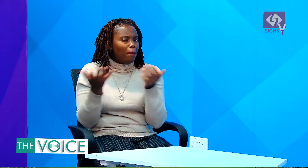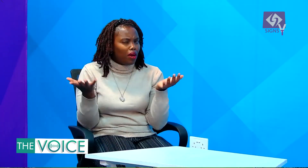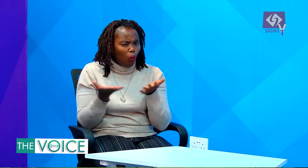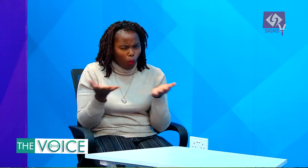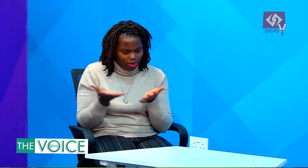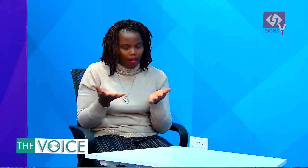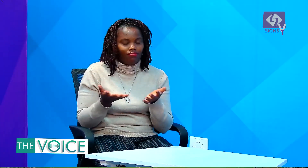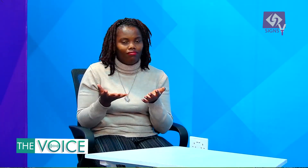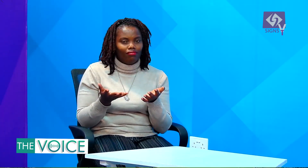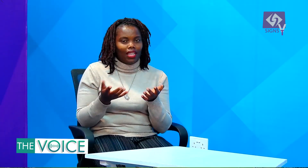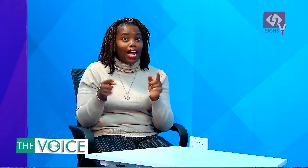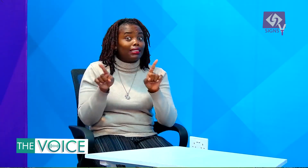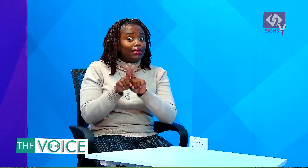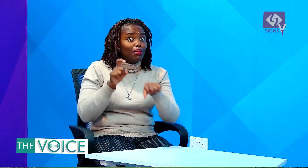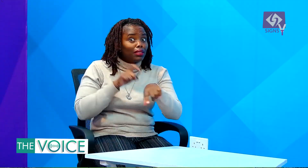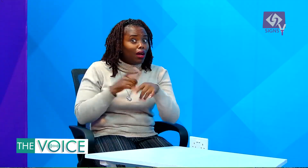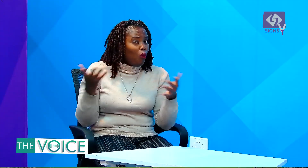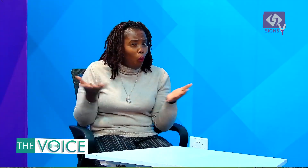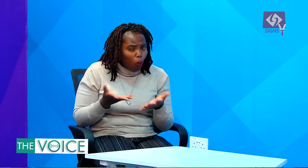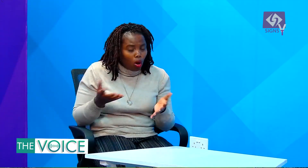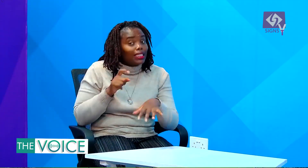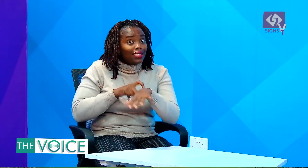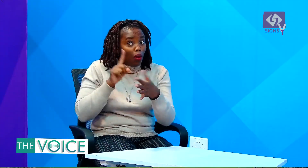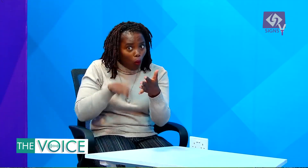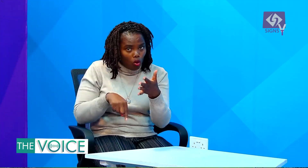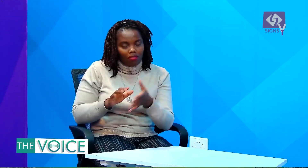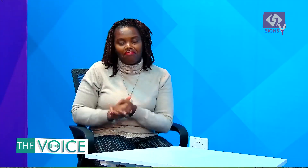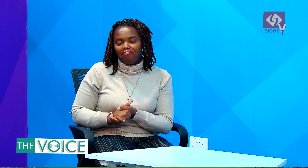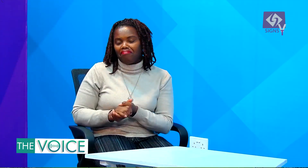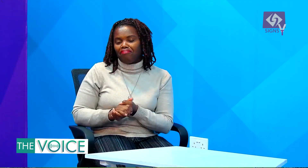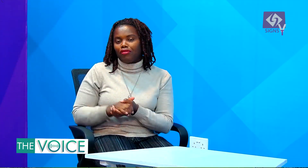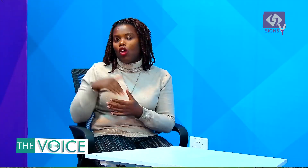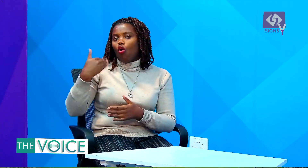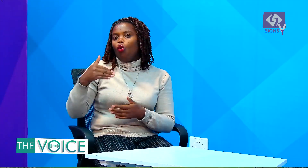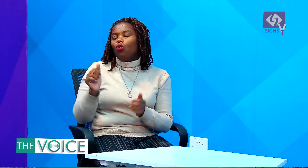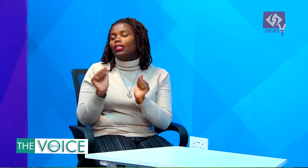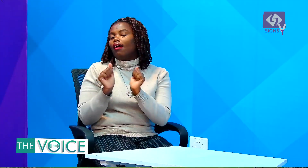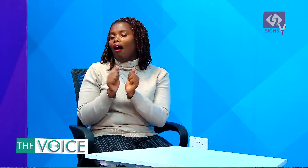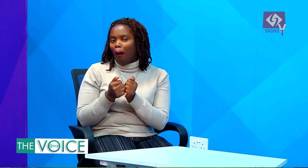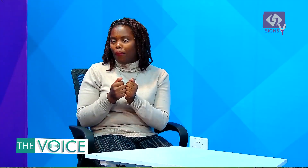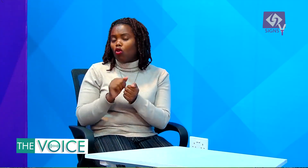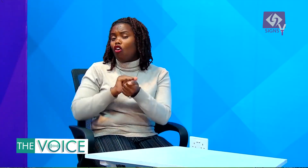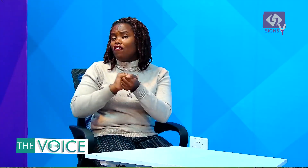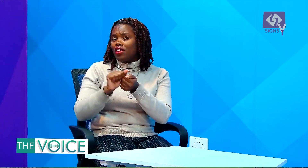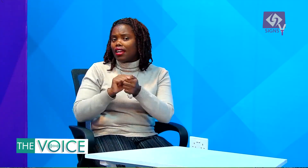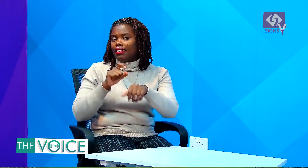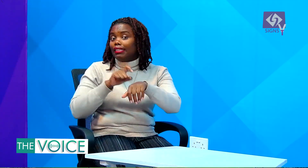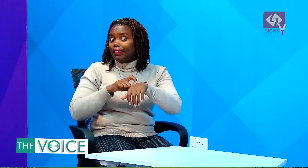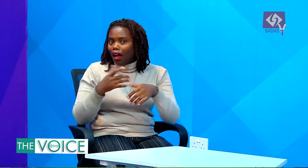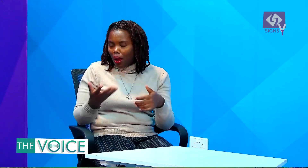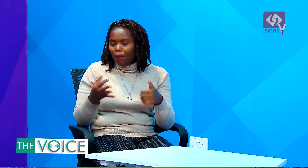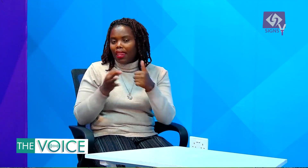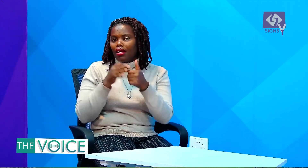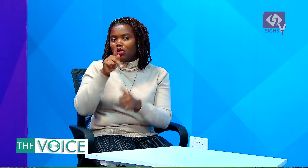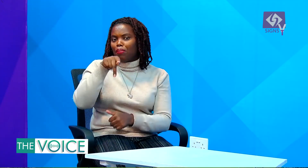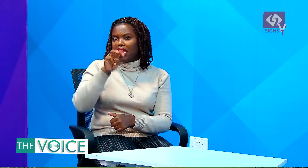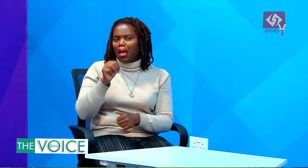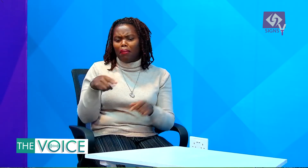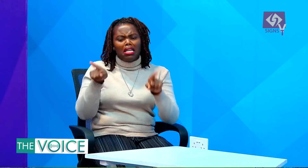The Voice Show is always aired at 8 p.m. every Friday.